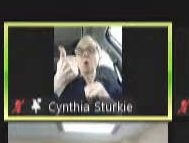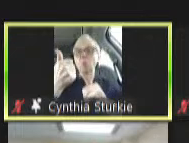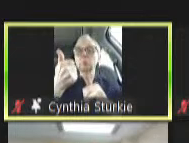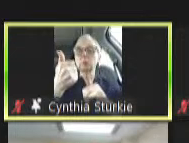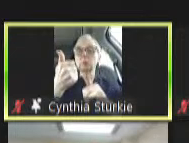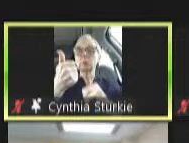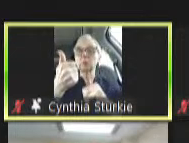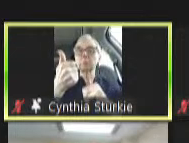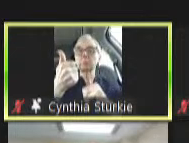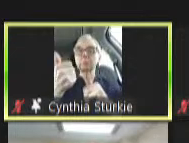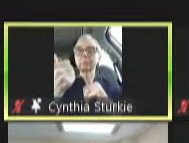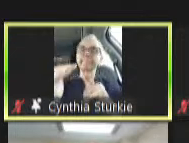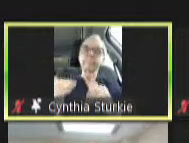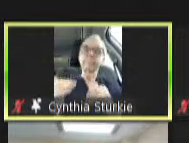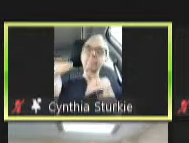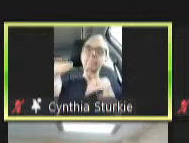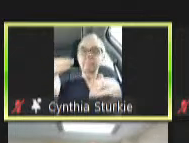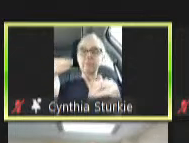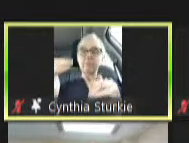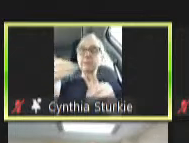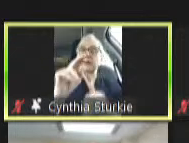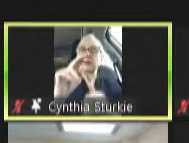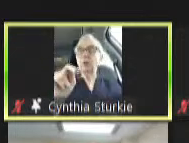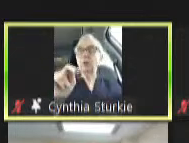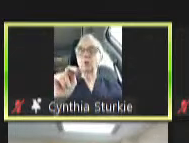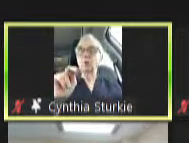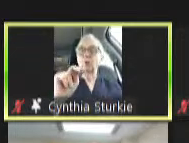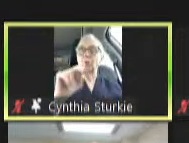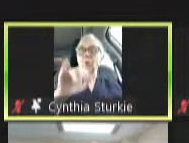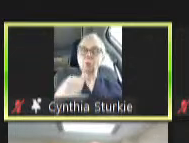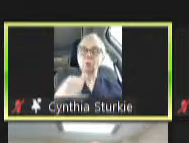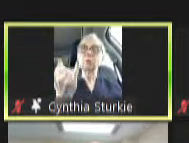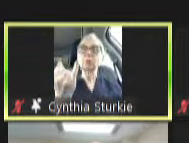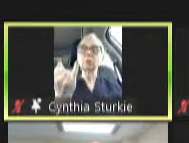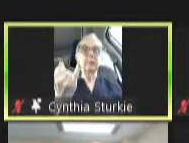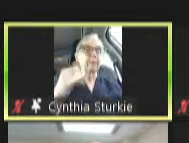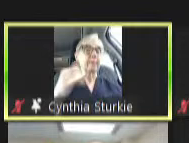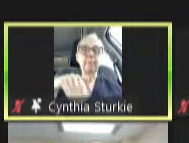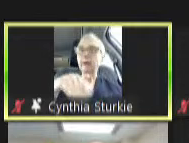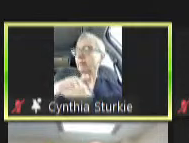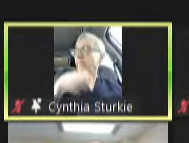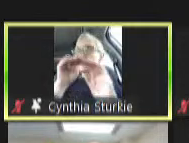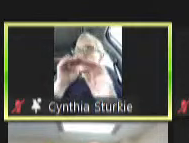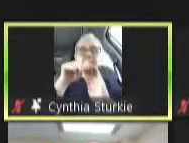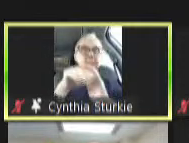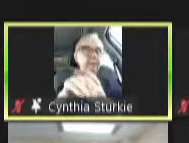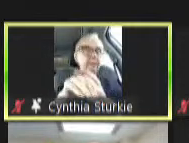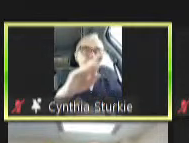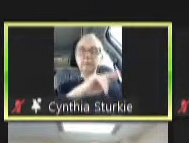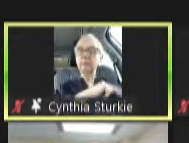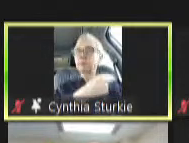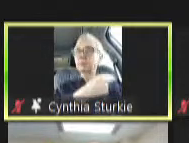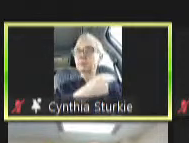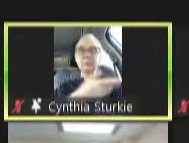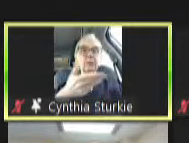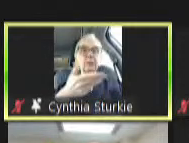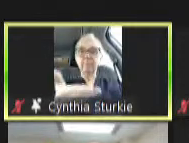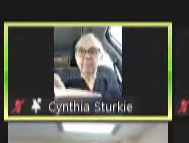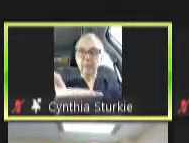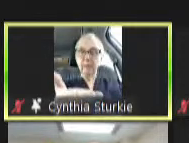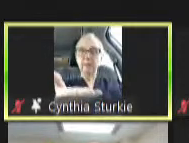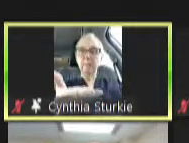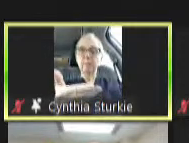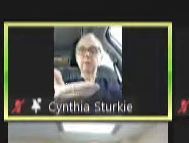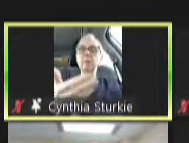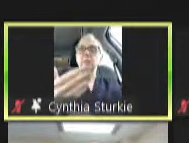now, together with New Jersey. You can see that they have not yet started to see a decline in the number of hospitalizations there. But there is some new